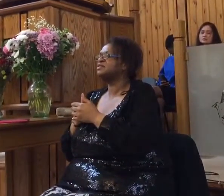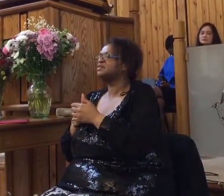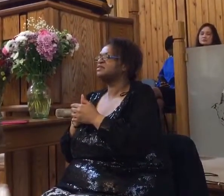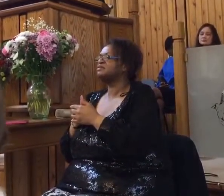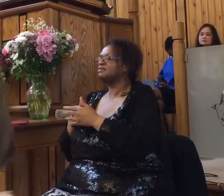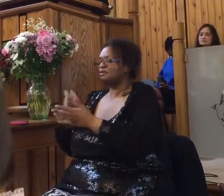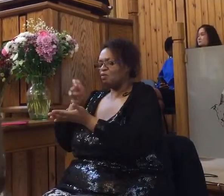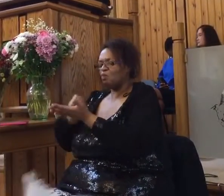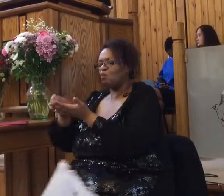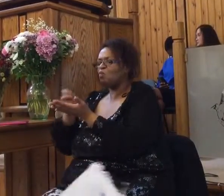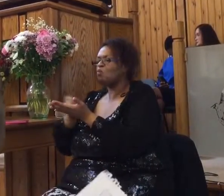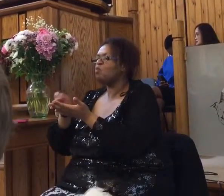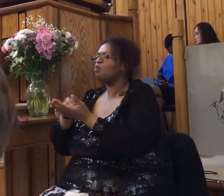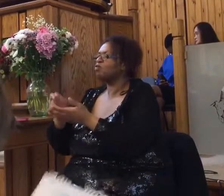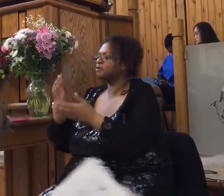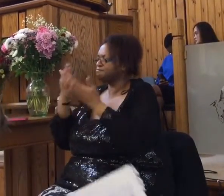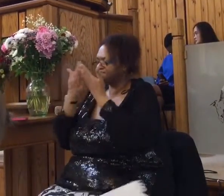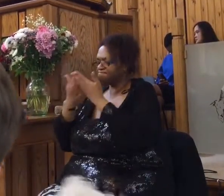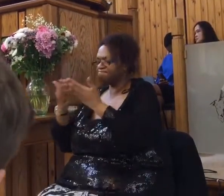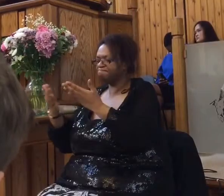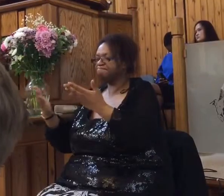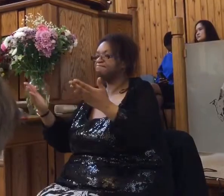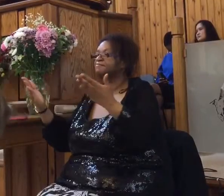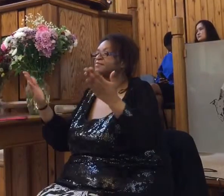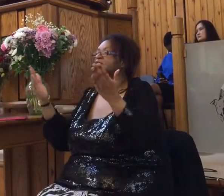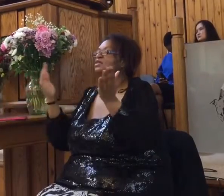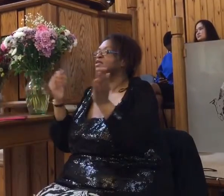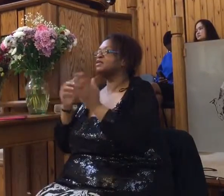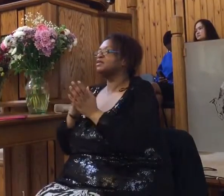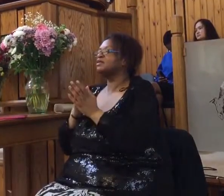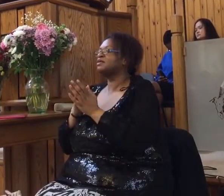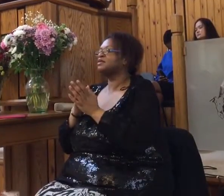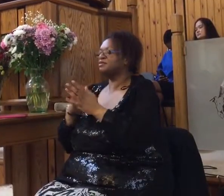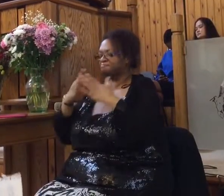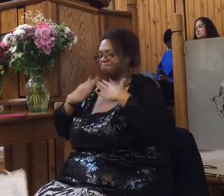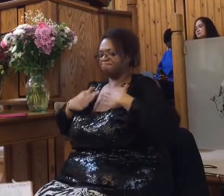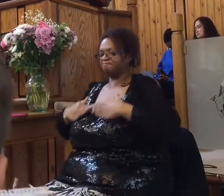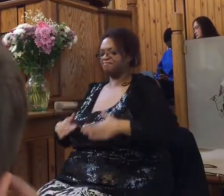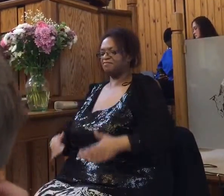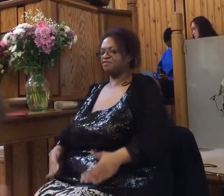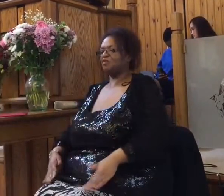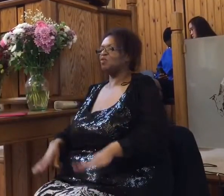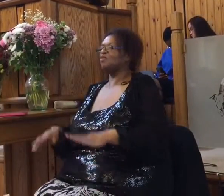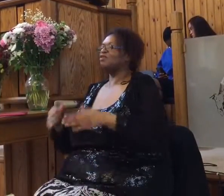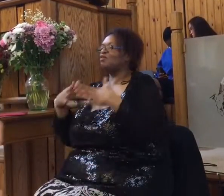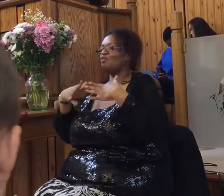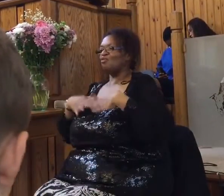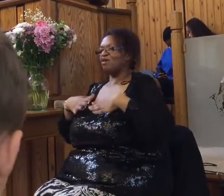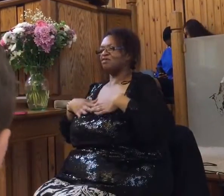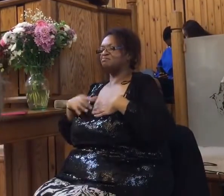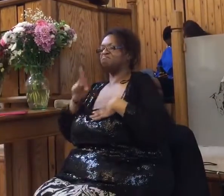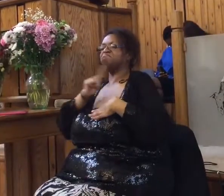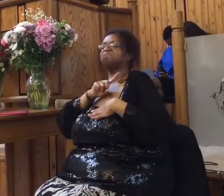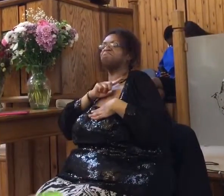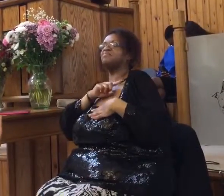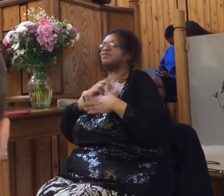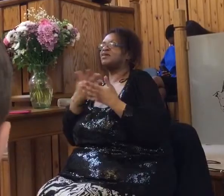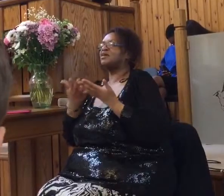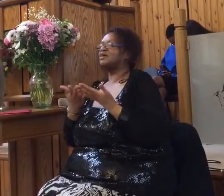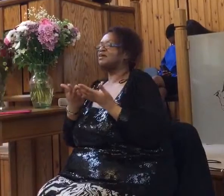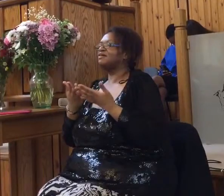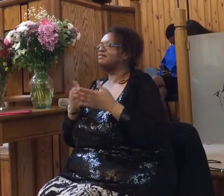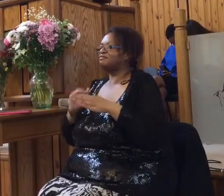a walking sermon. You know, it's like a uniform that you're given to wear and makes us ready